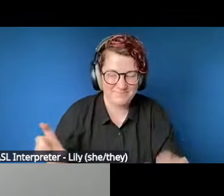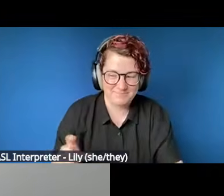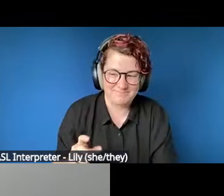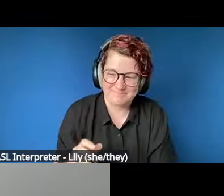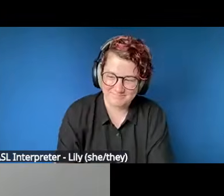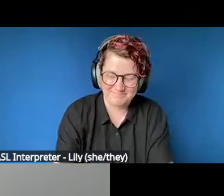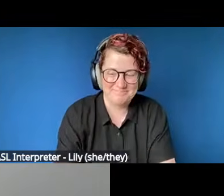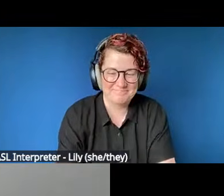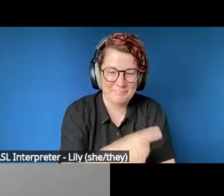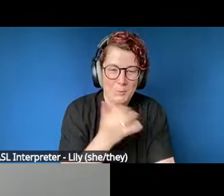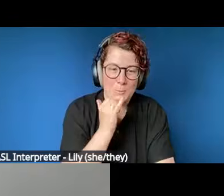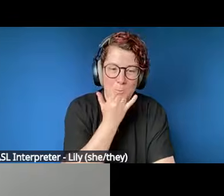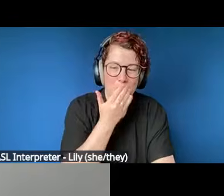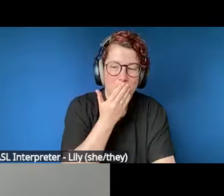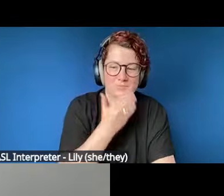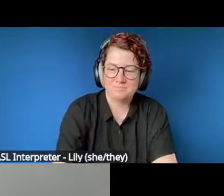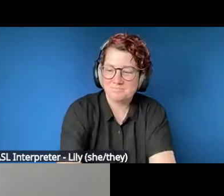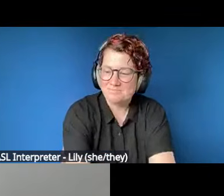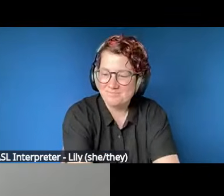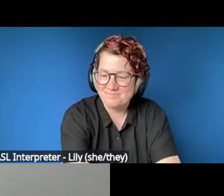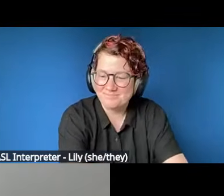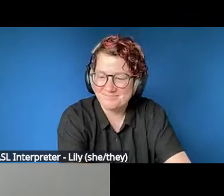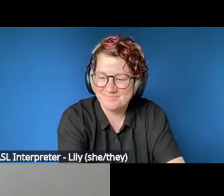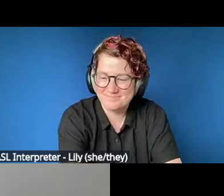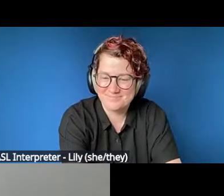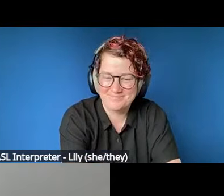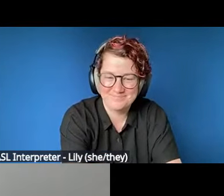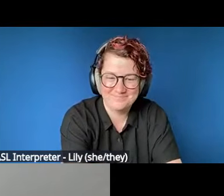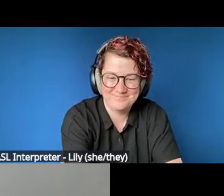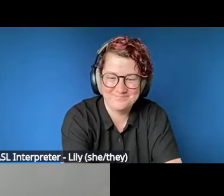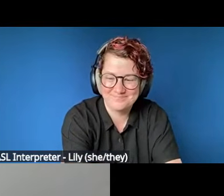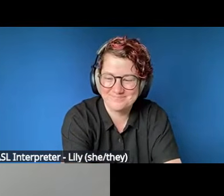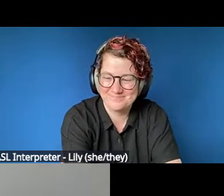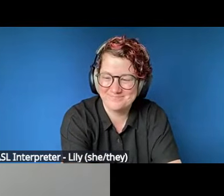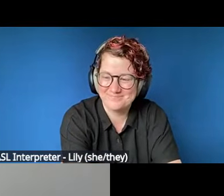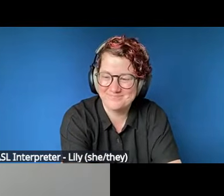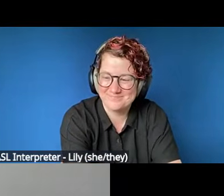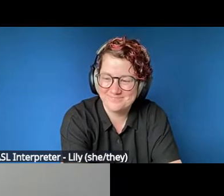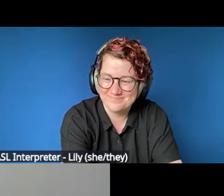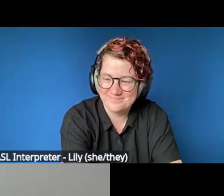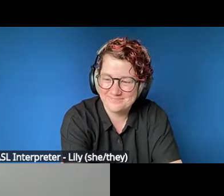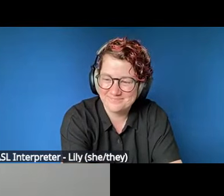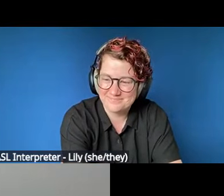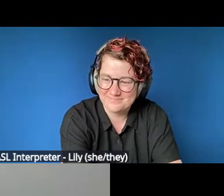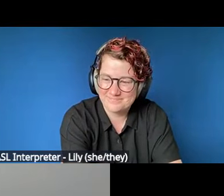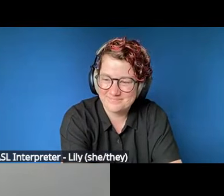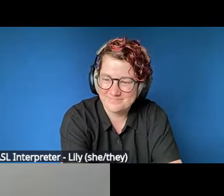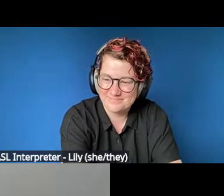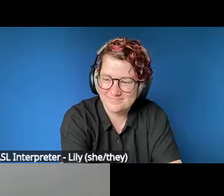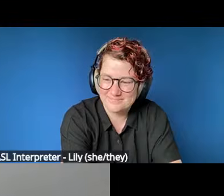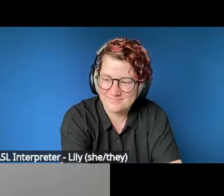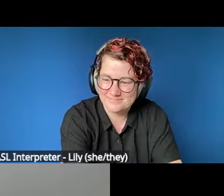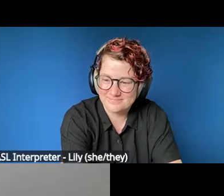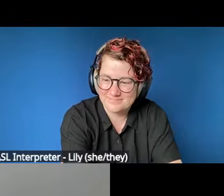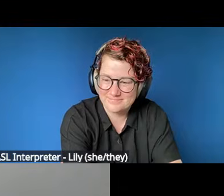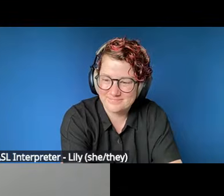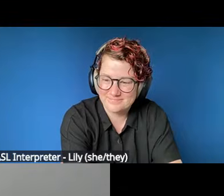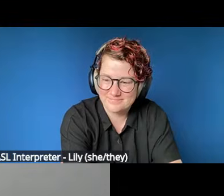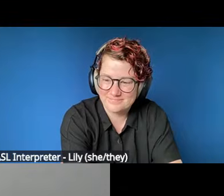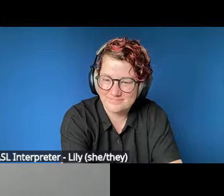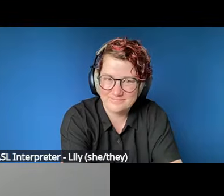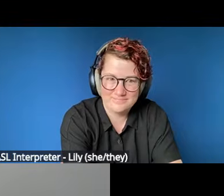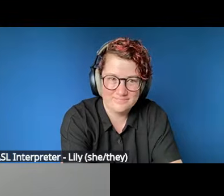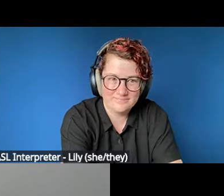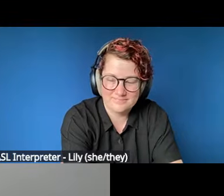And then the final amendment that I'm aware of is to add an item under new